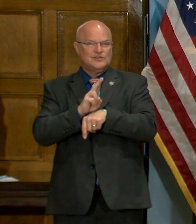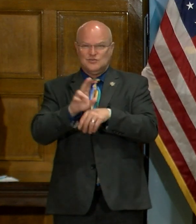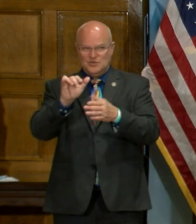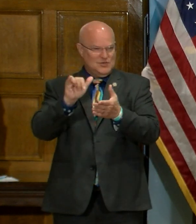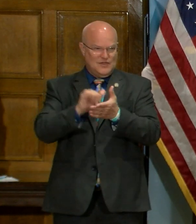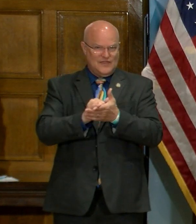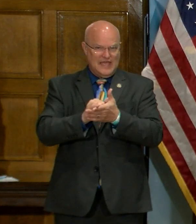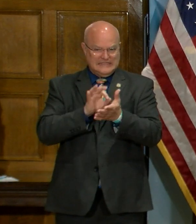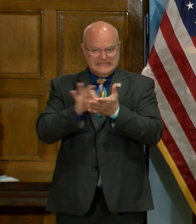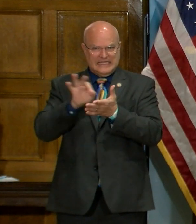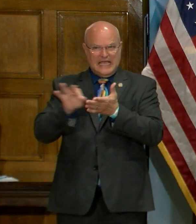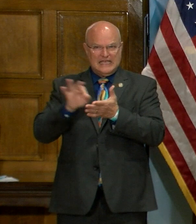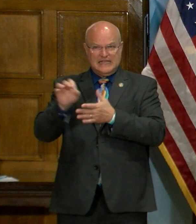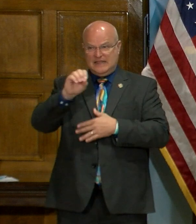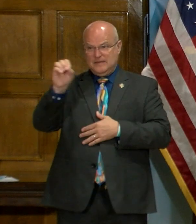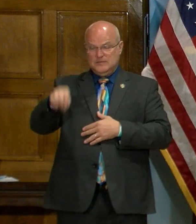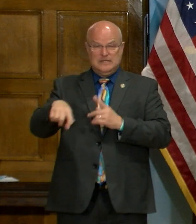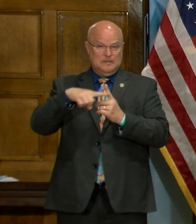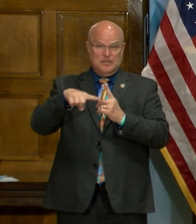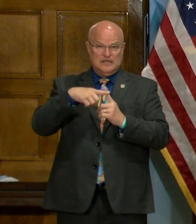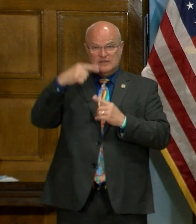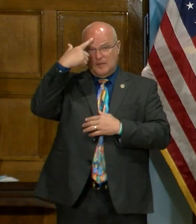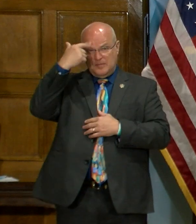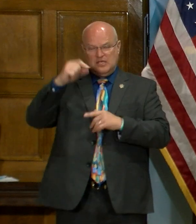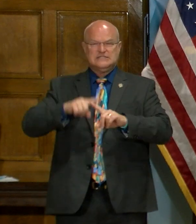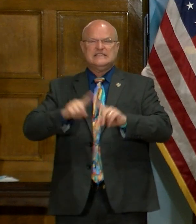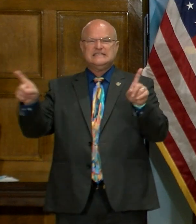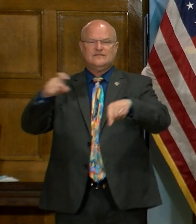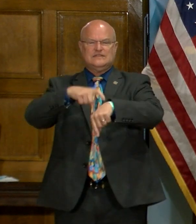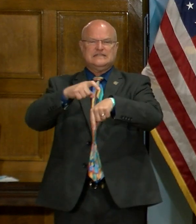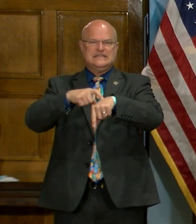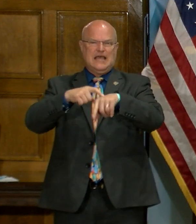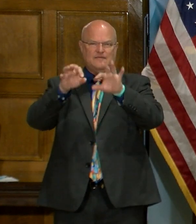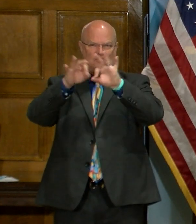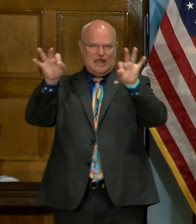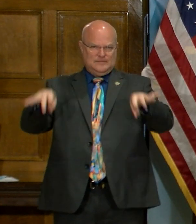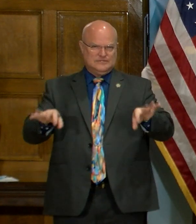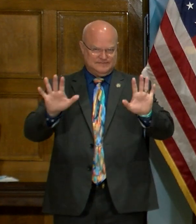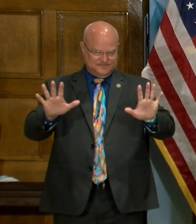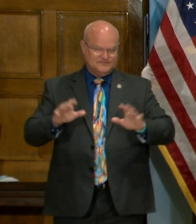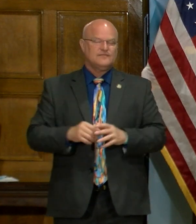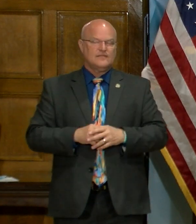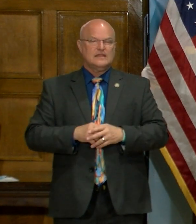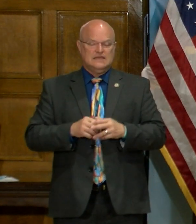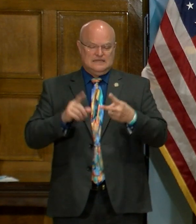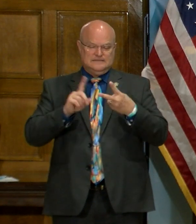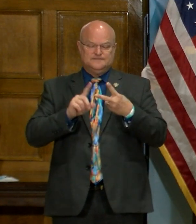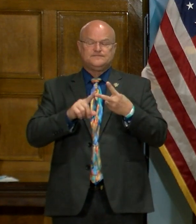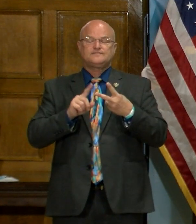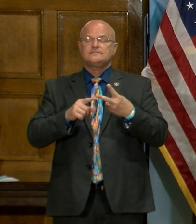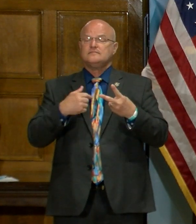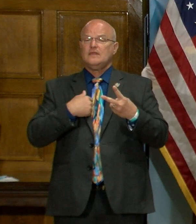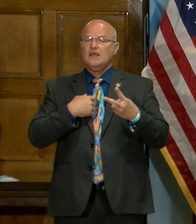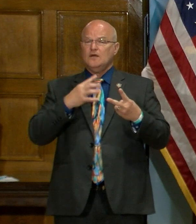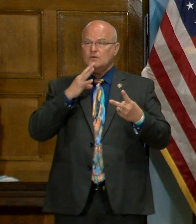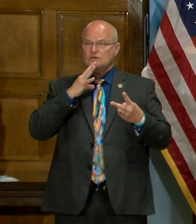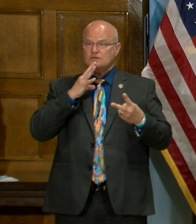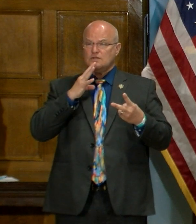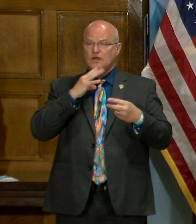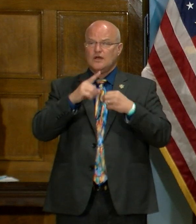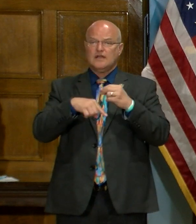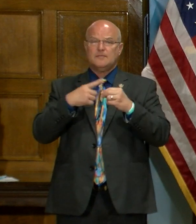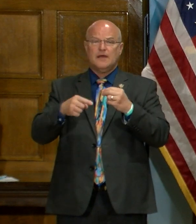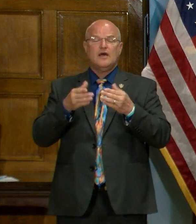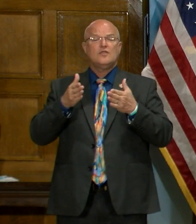use that to calculate the % positive because they're different time frames. And lastly, I wanted to touch